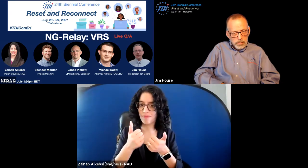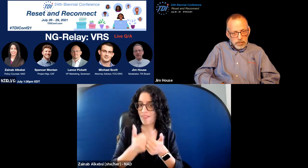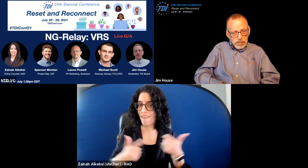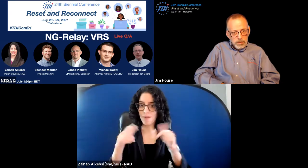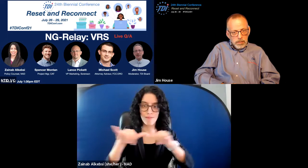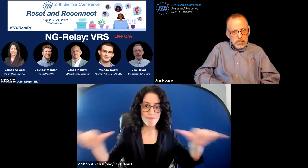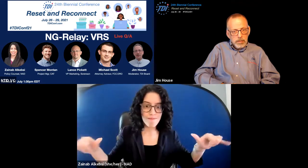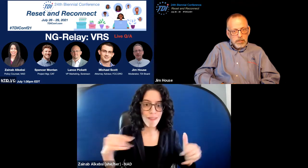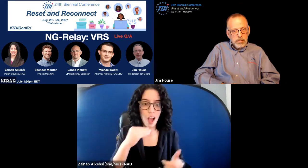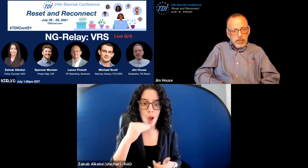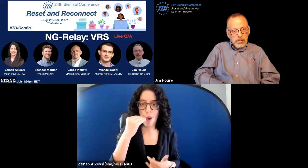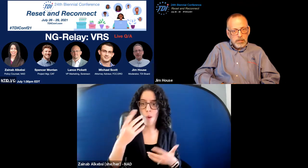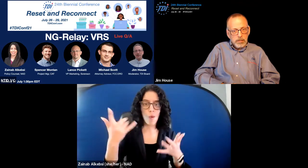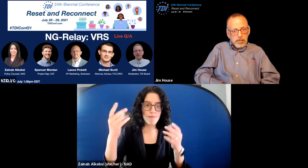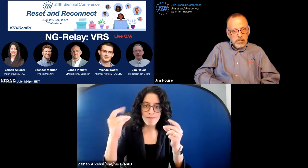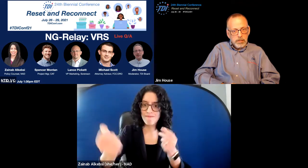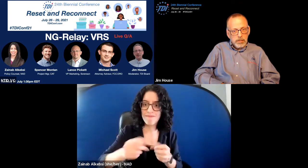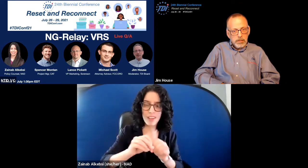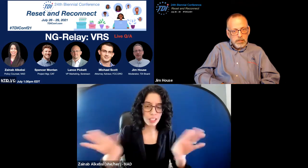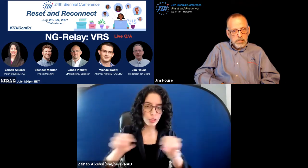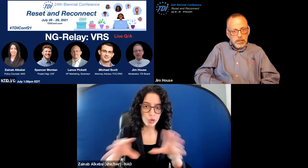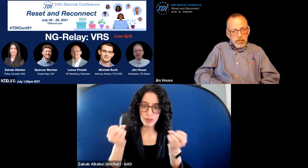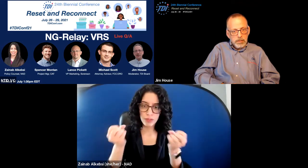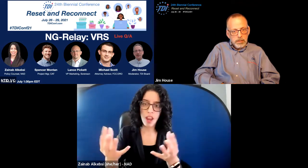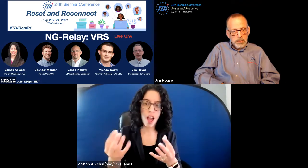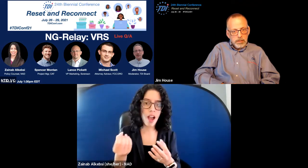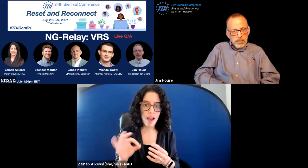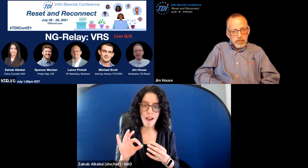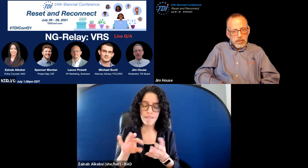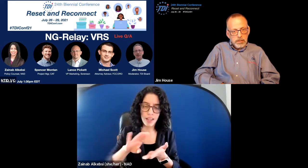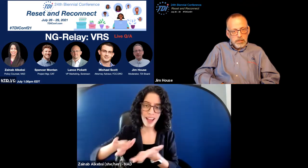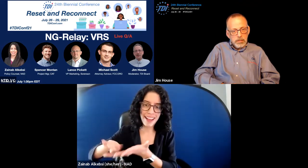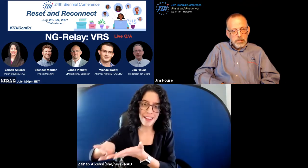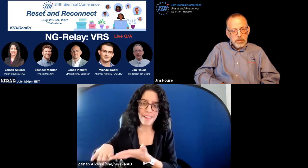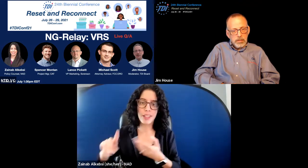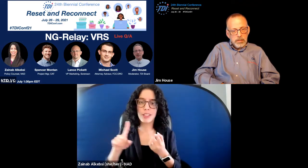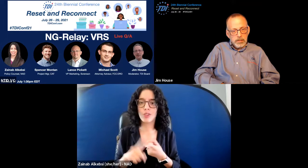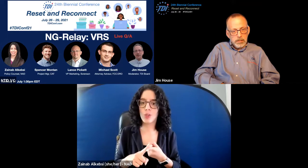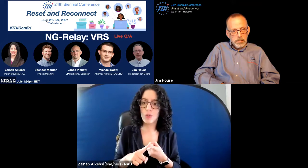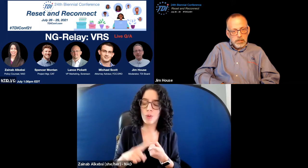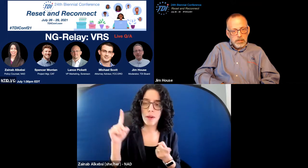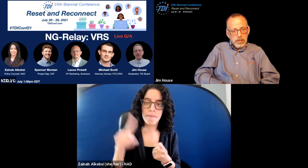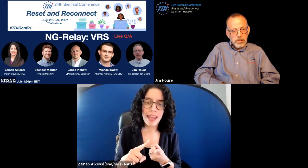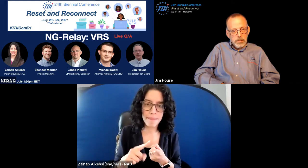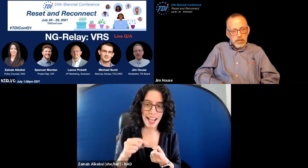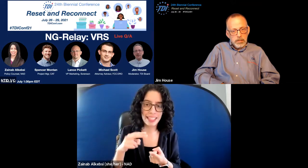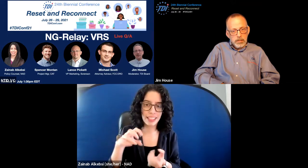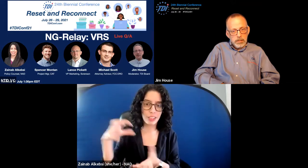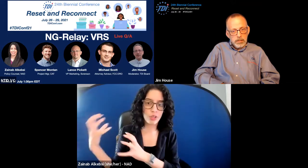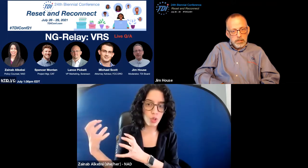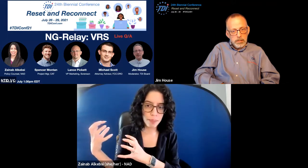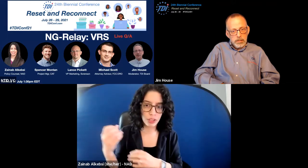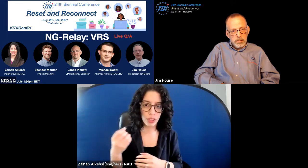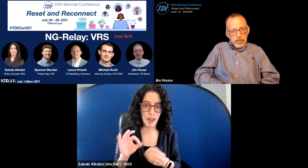hit, and started, people started staying home and social distancing. The FCC quickly made a lot